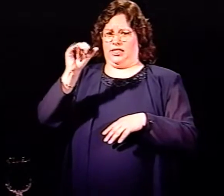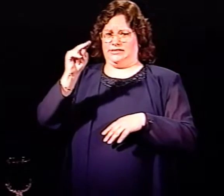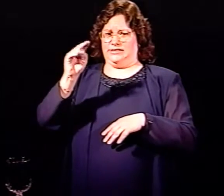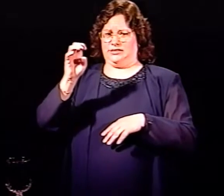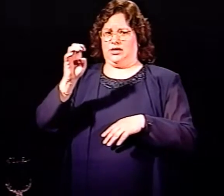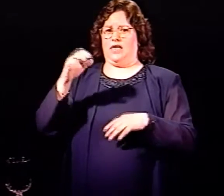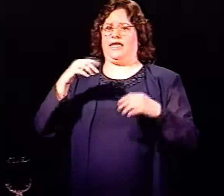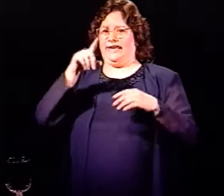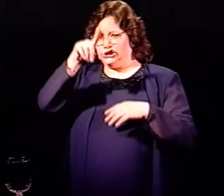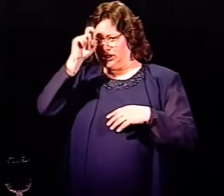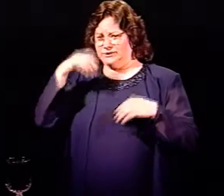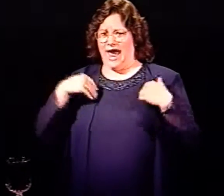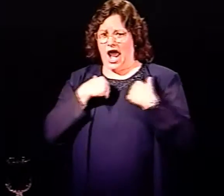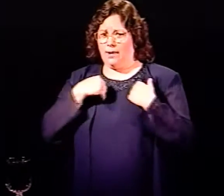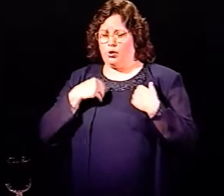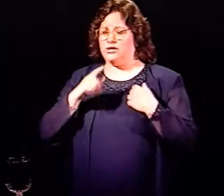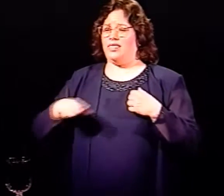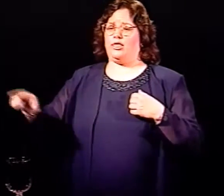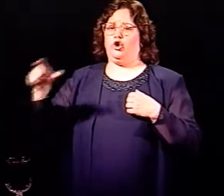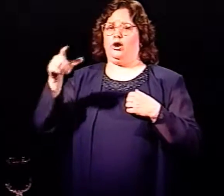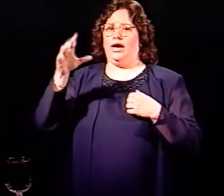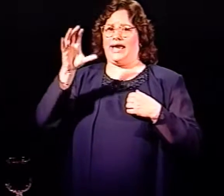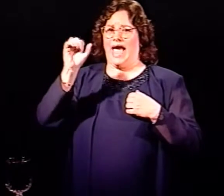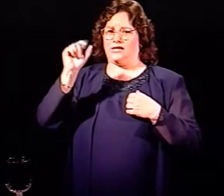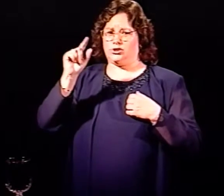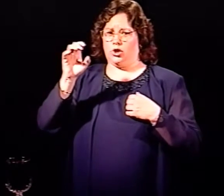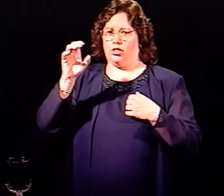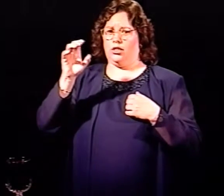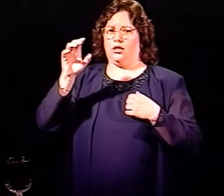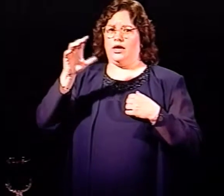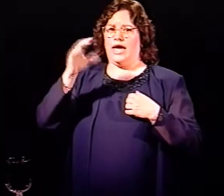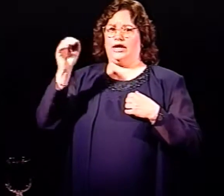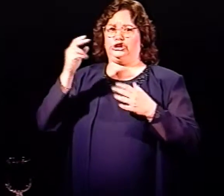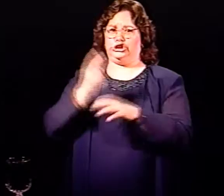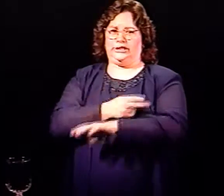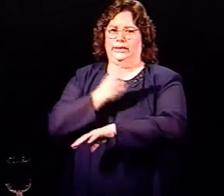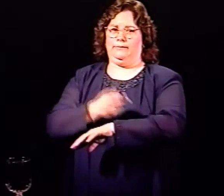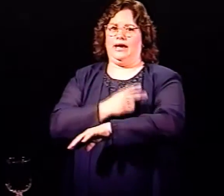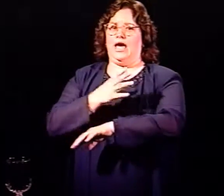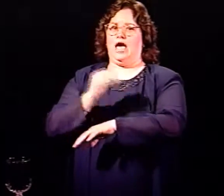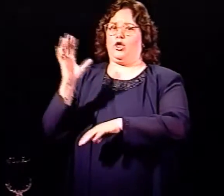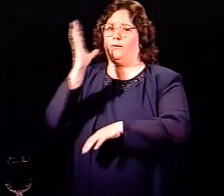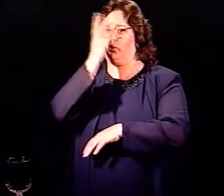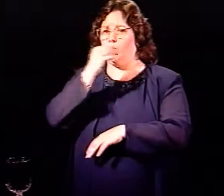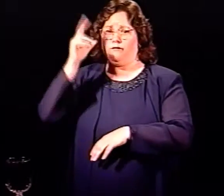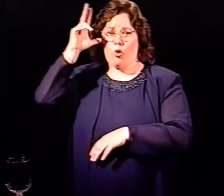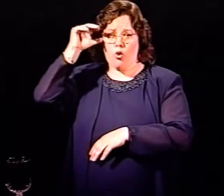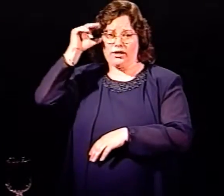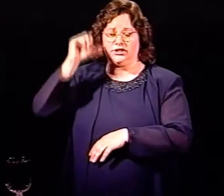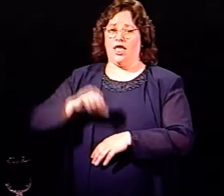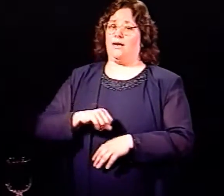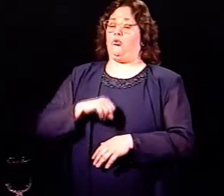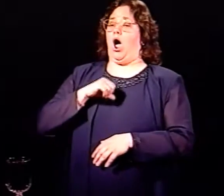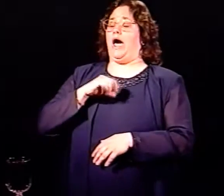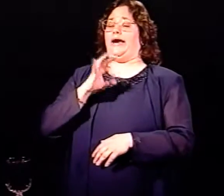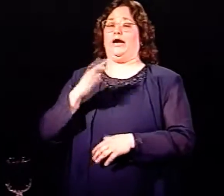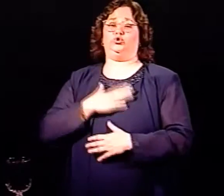Pestilence. The Egyptians' animals, their cattle, sheep, and their beautiful horses, the pride and joy of